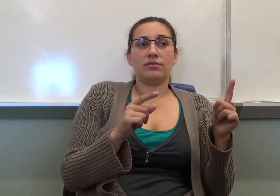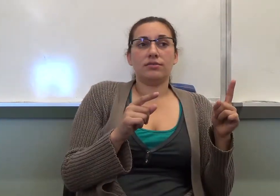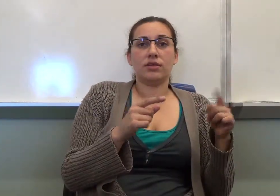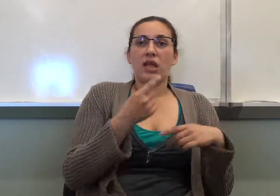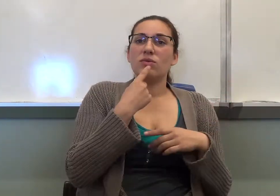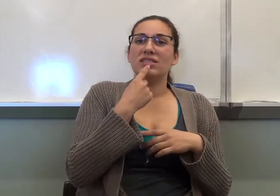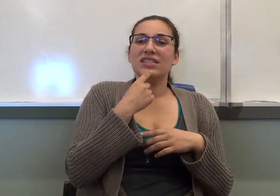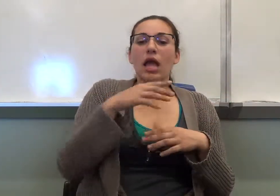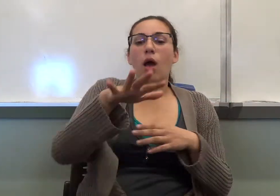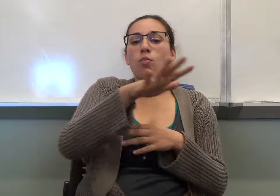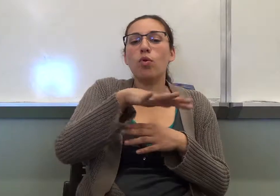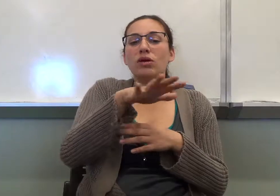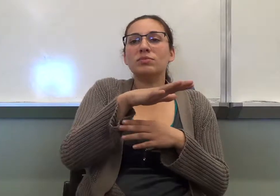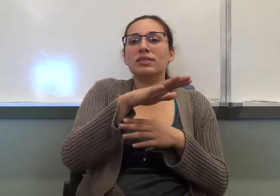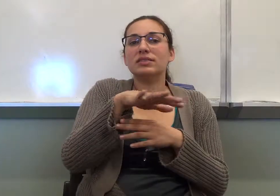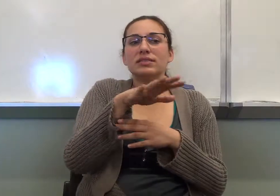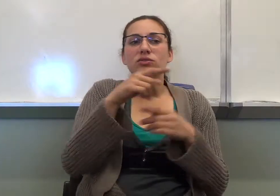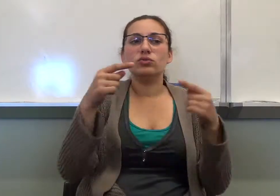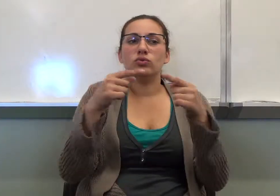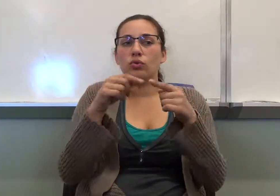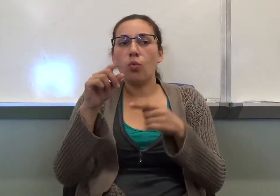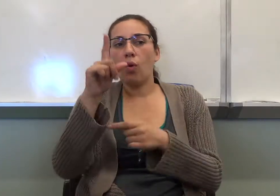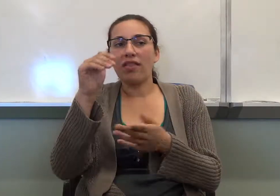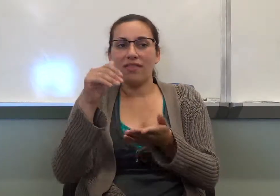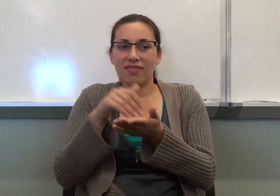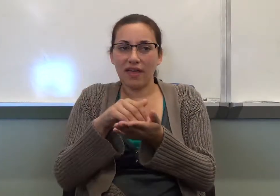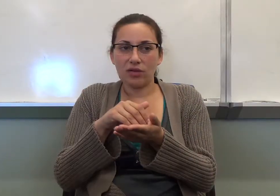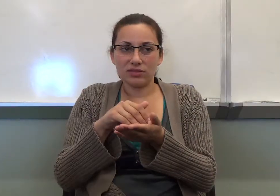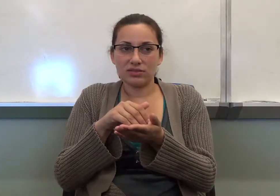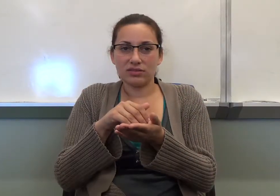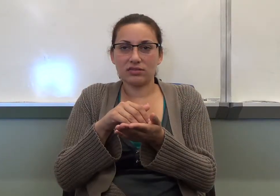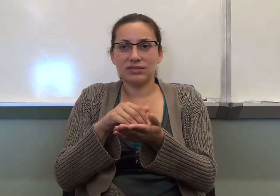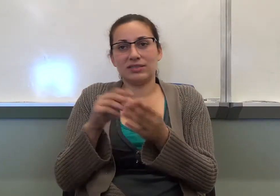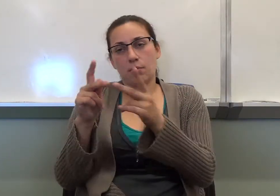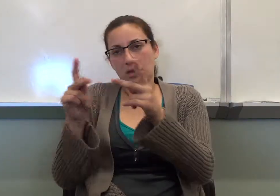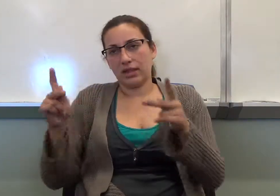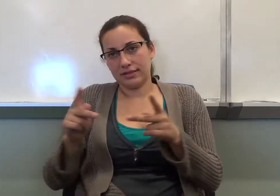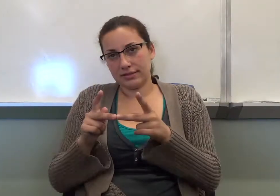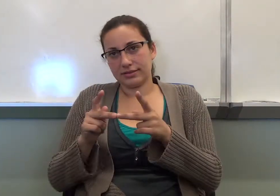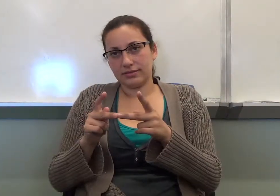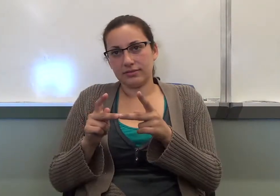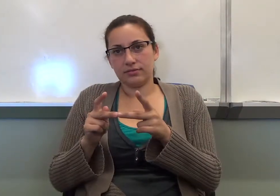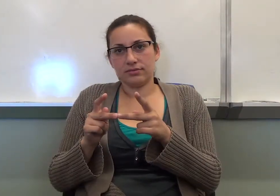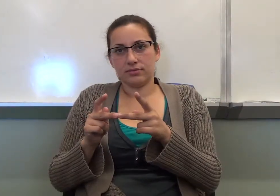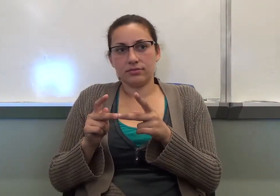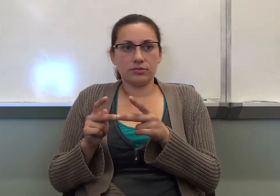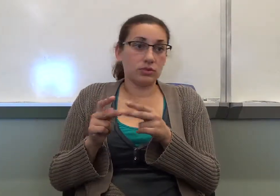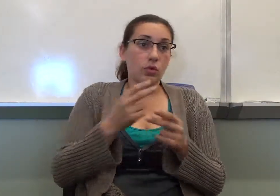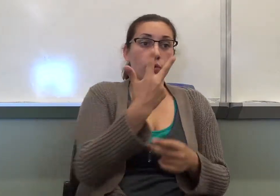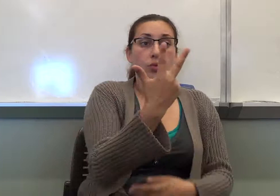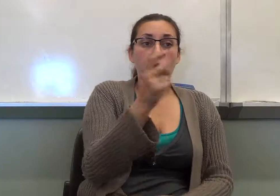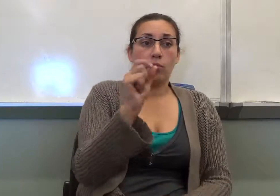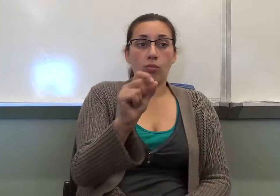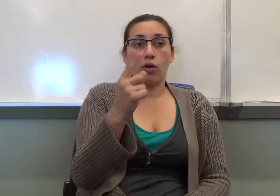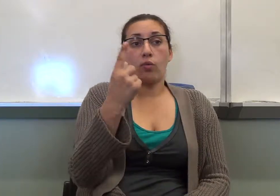it to the thousandth or something like that. And they say using 3.14, give an approximate